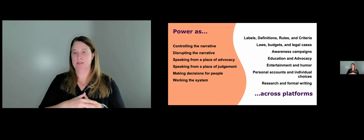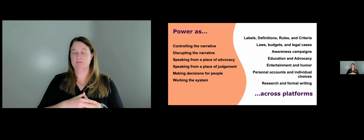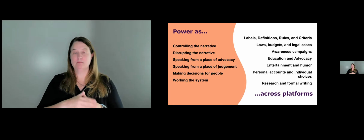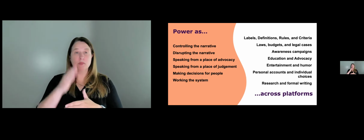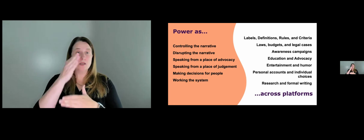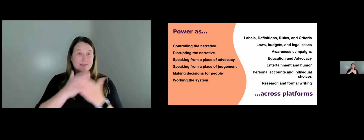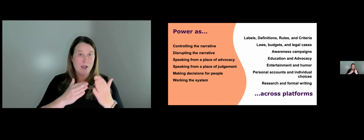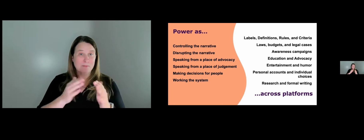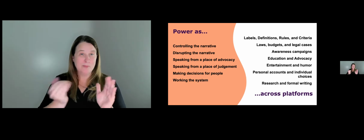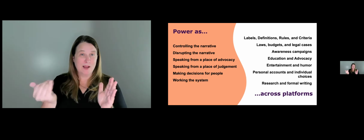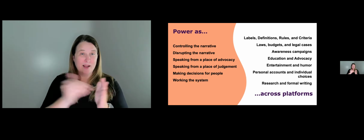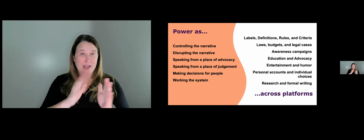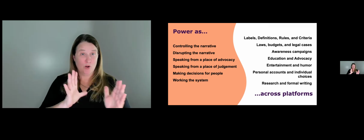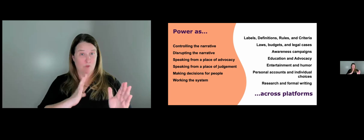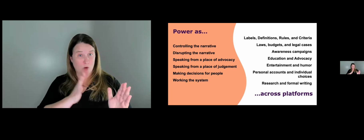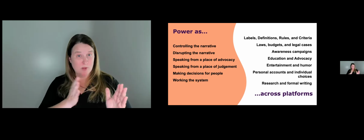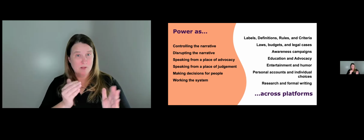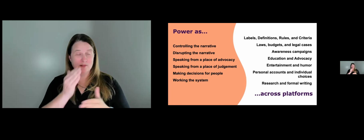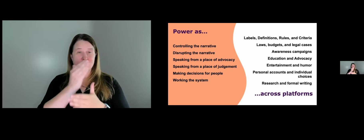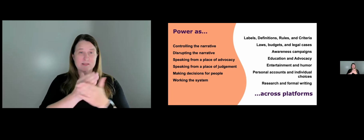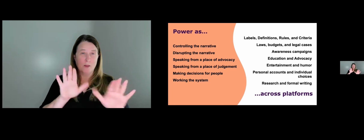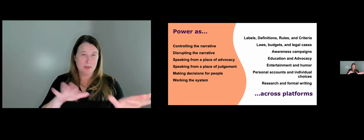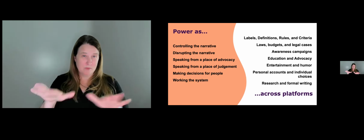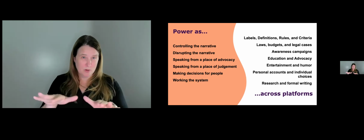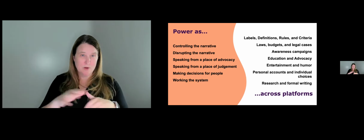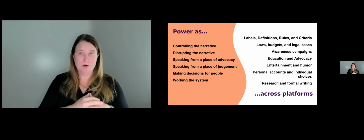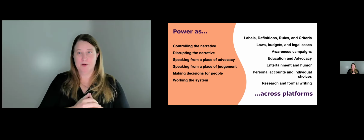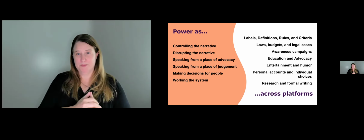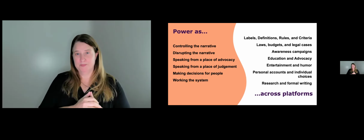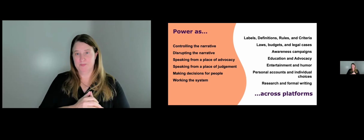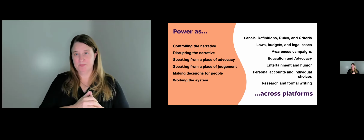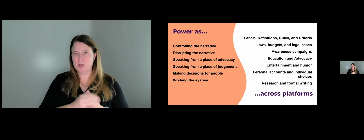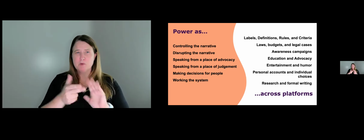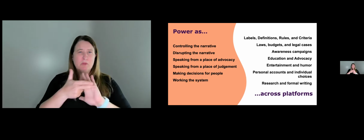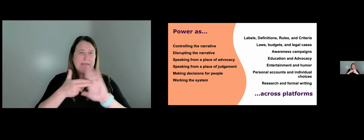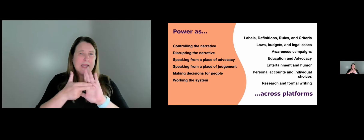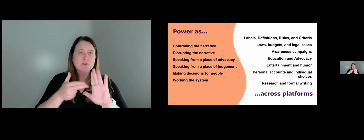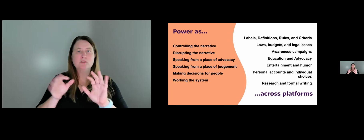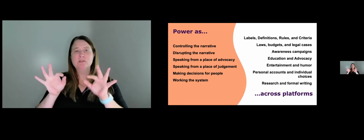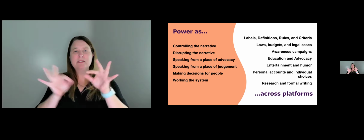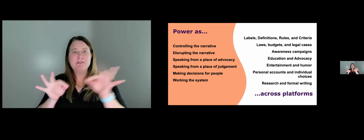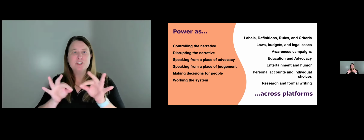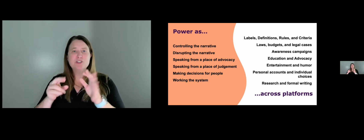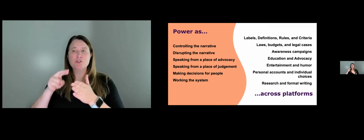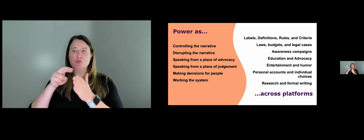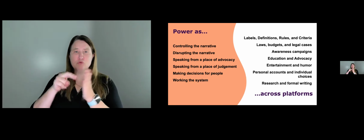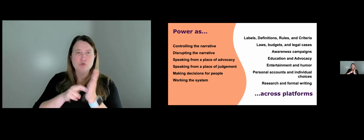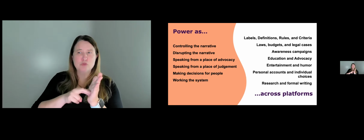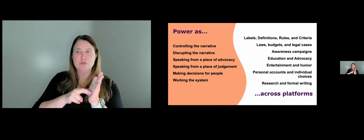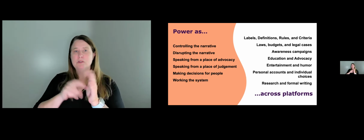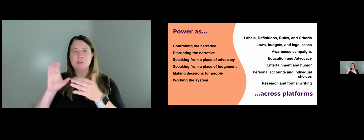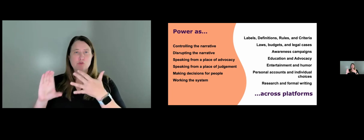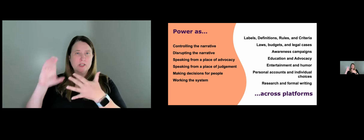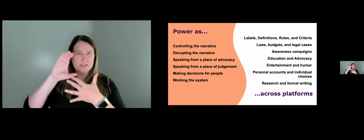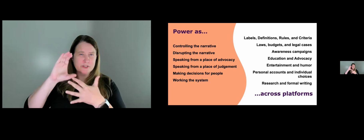being represented through those mediums. Some, again, are informal or formal,